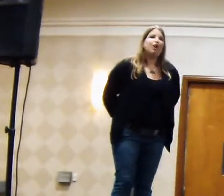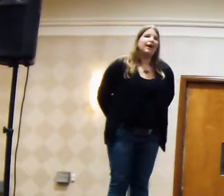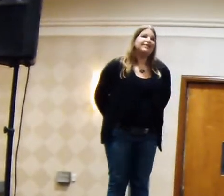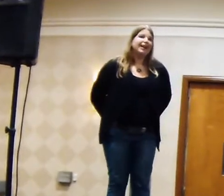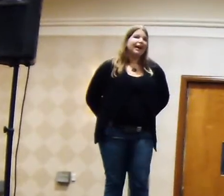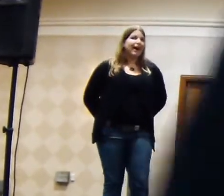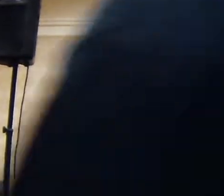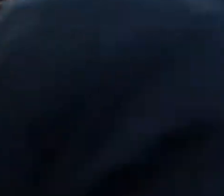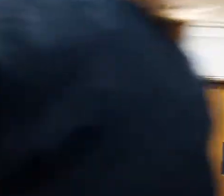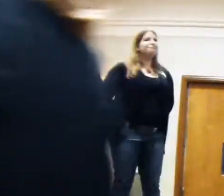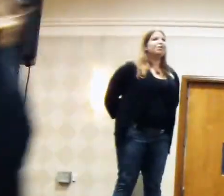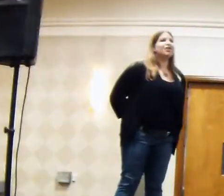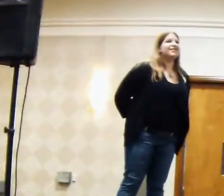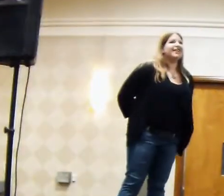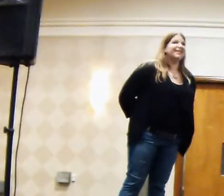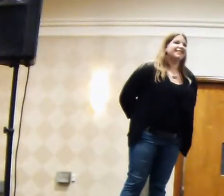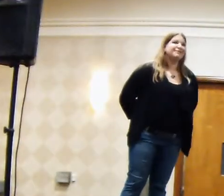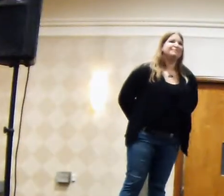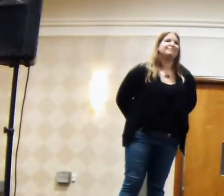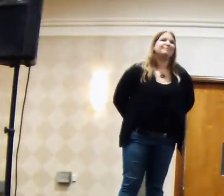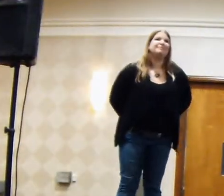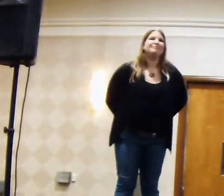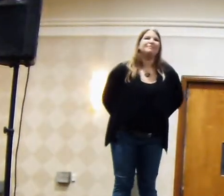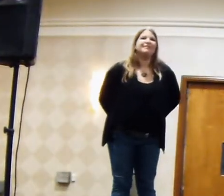Hello. All right, I'm a deaf person.